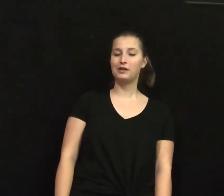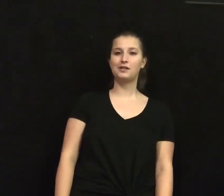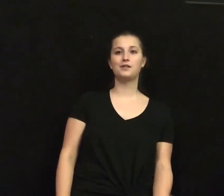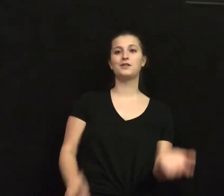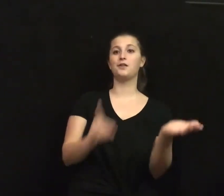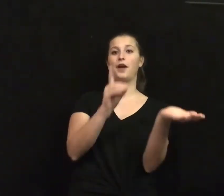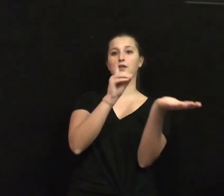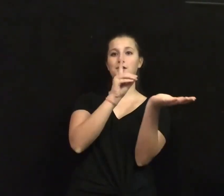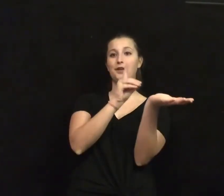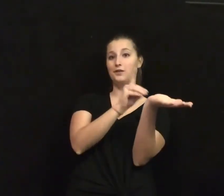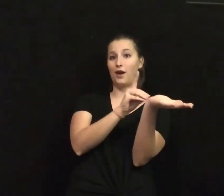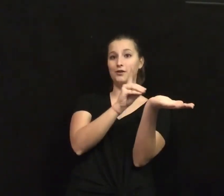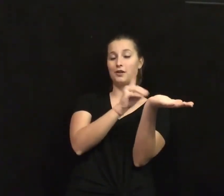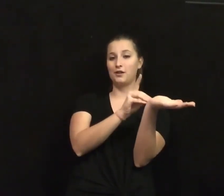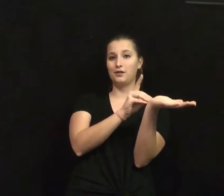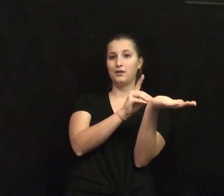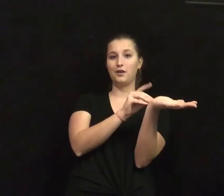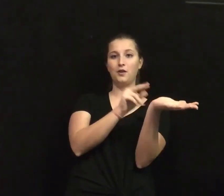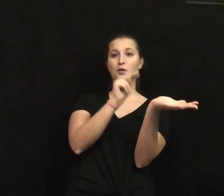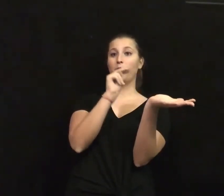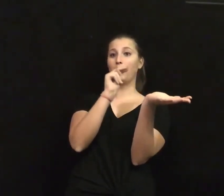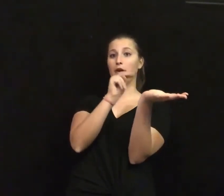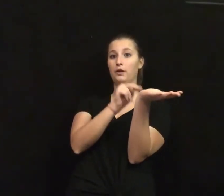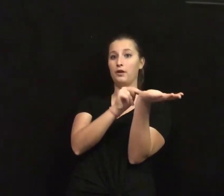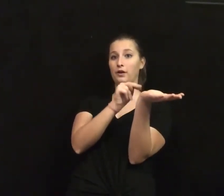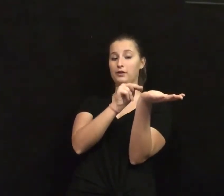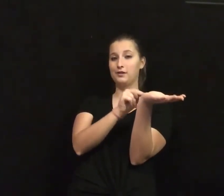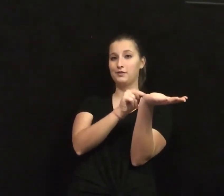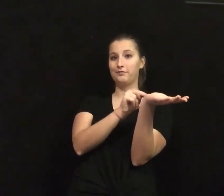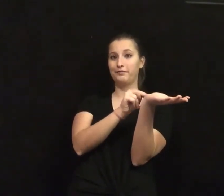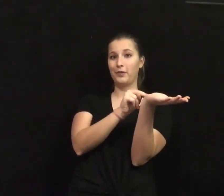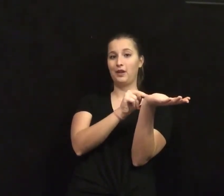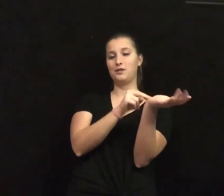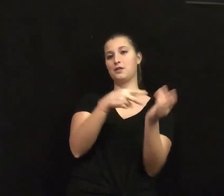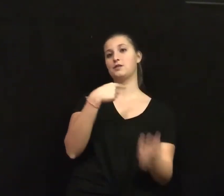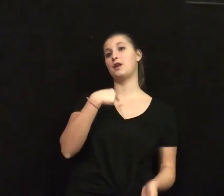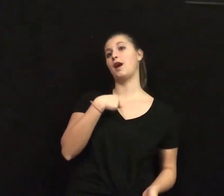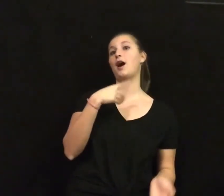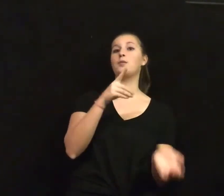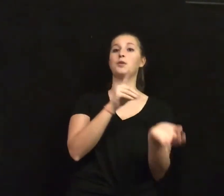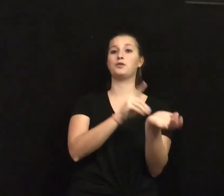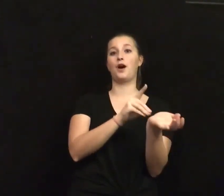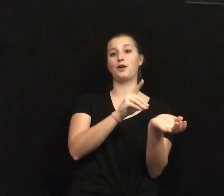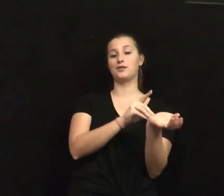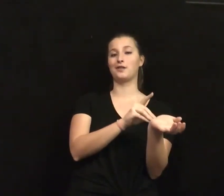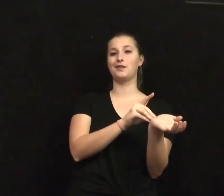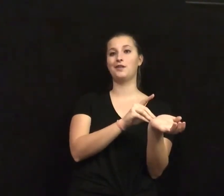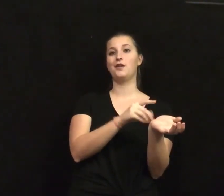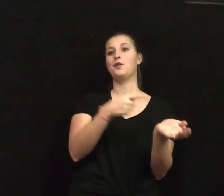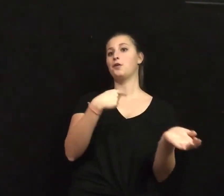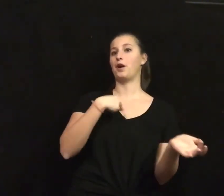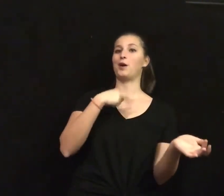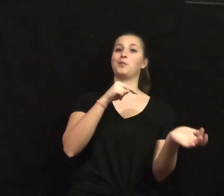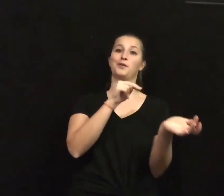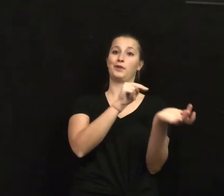nurse, so that's doctor or nurse. So you'd say, I'm your doctor, or I'm your